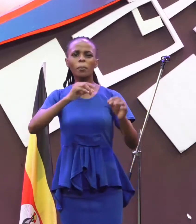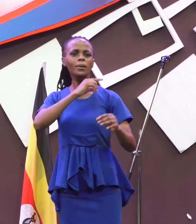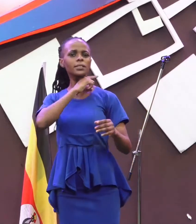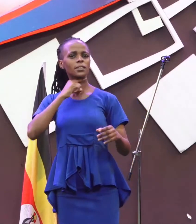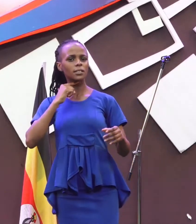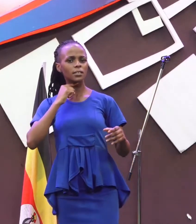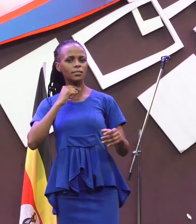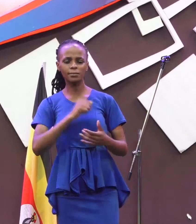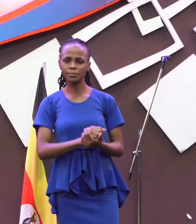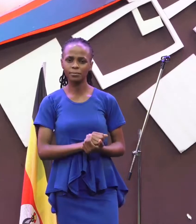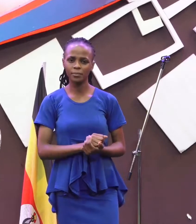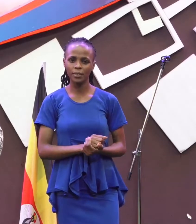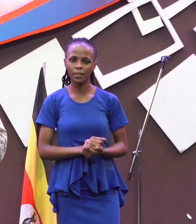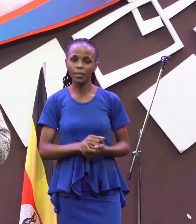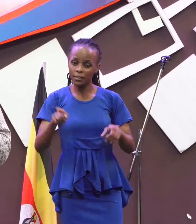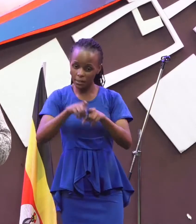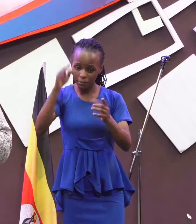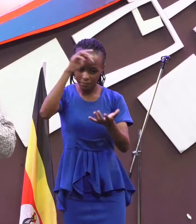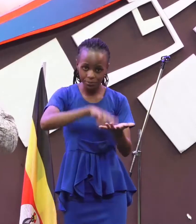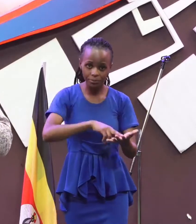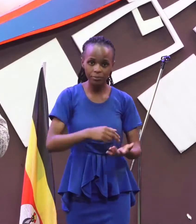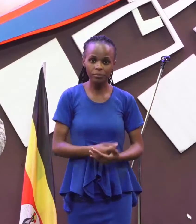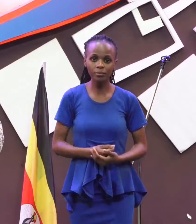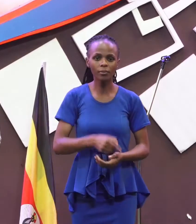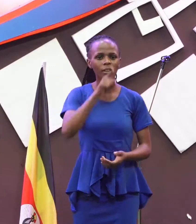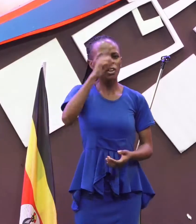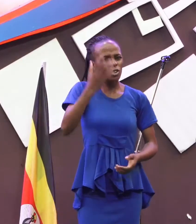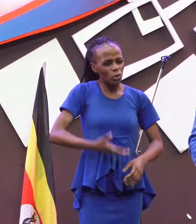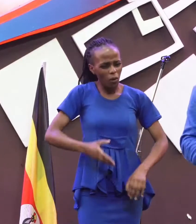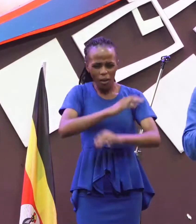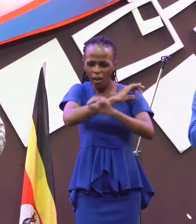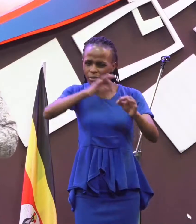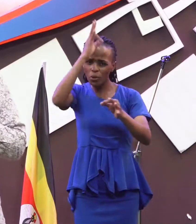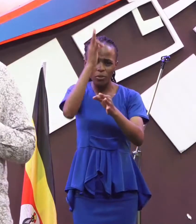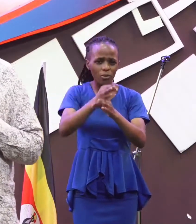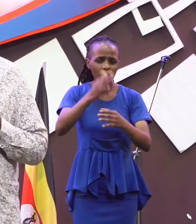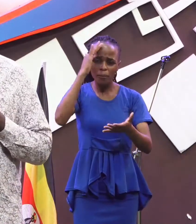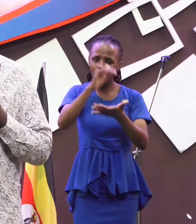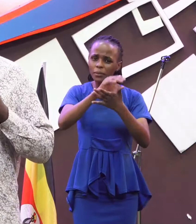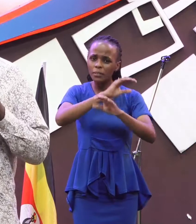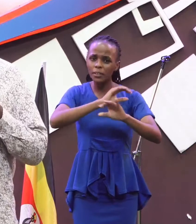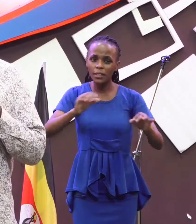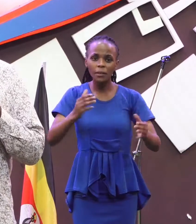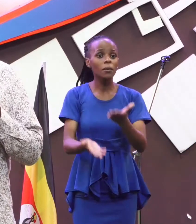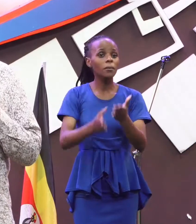no pastor. And let me repeat myself. You do not have believers.